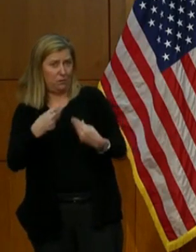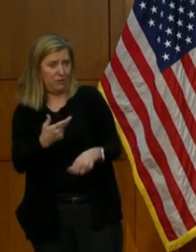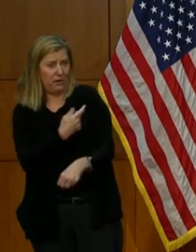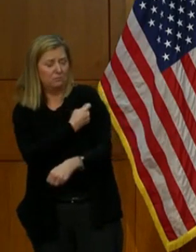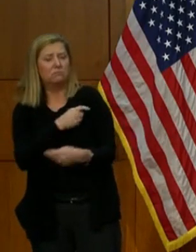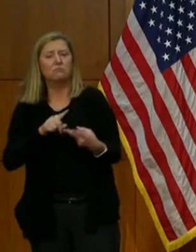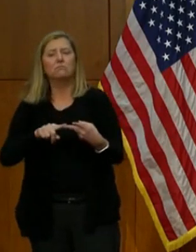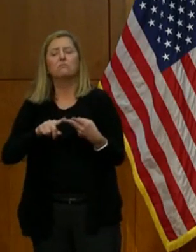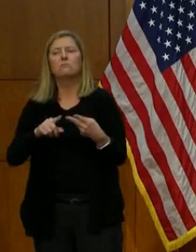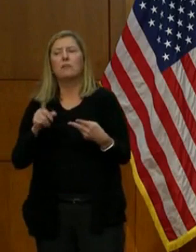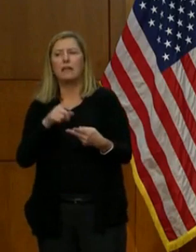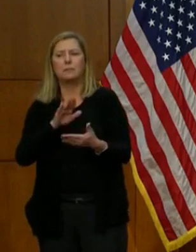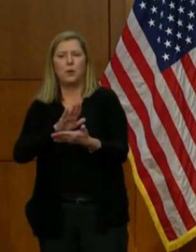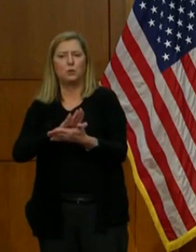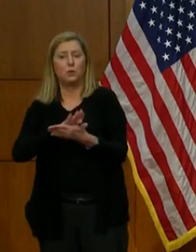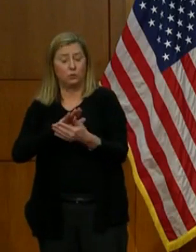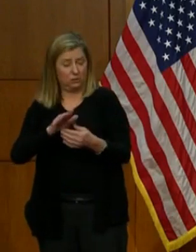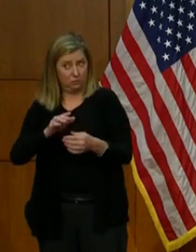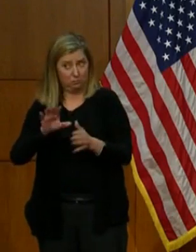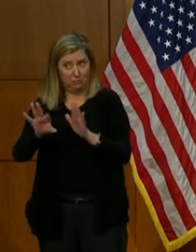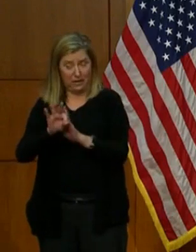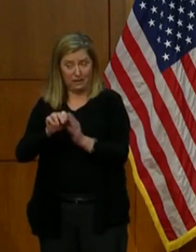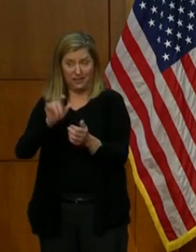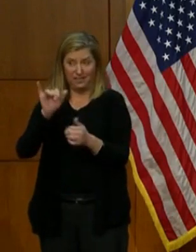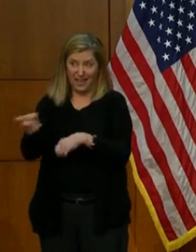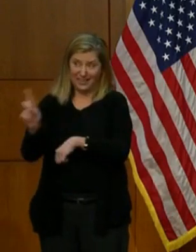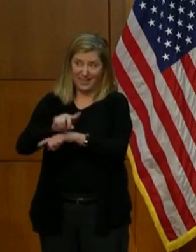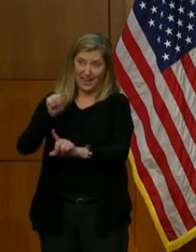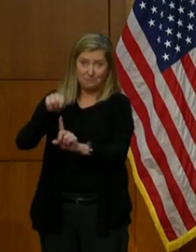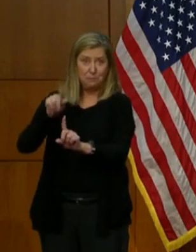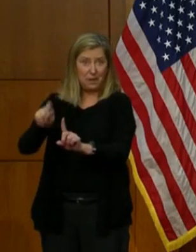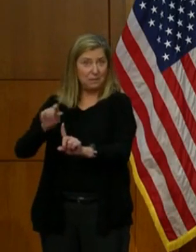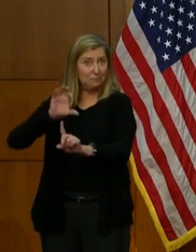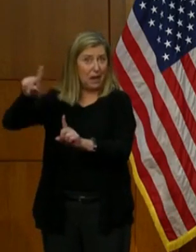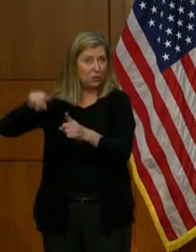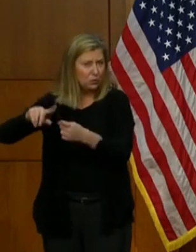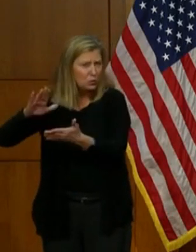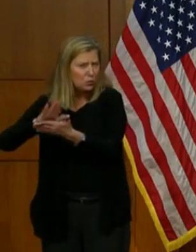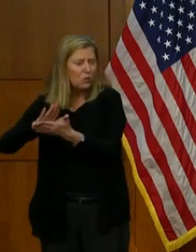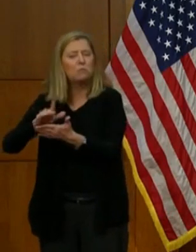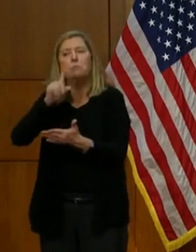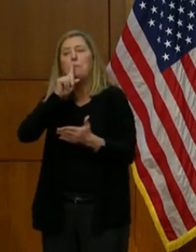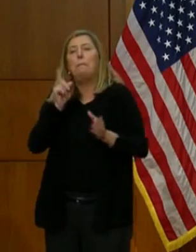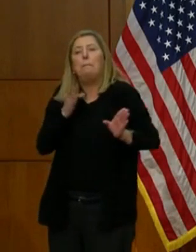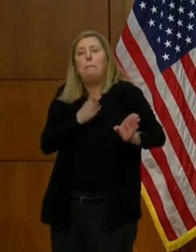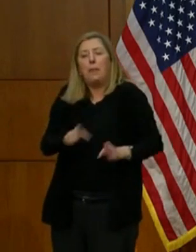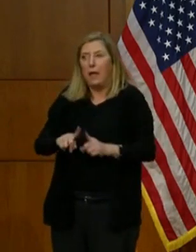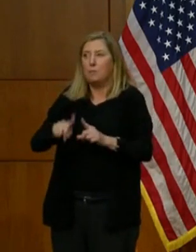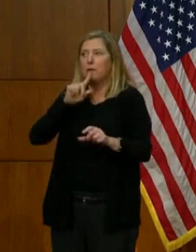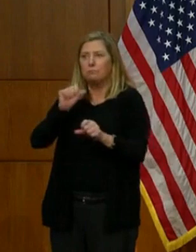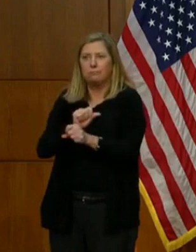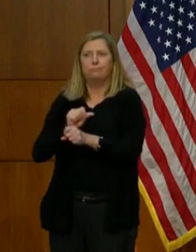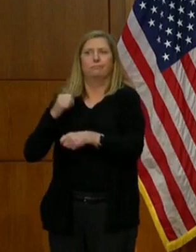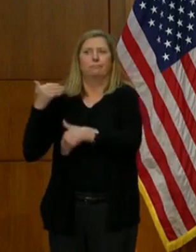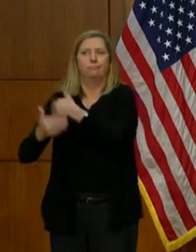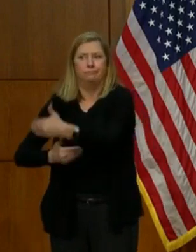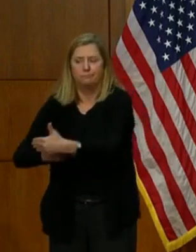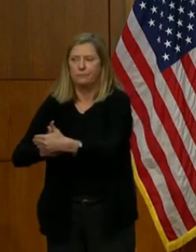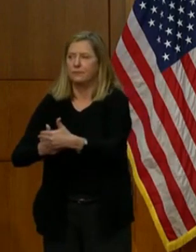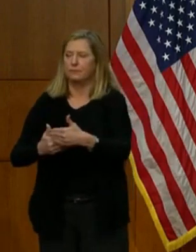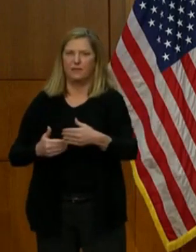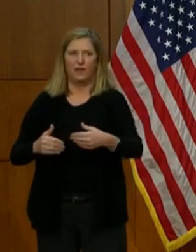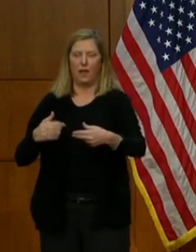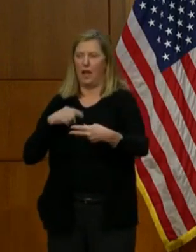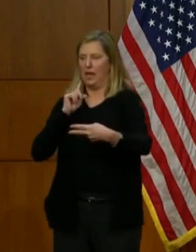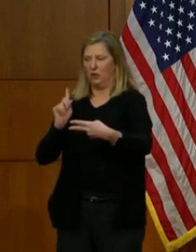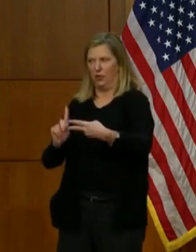on when schools need to have kids back for in-person learning, not just having a plan for it, but actually implementing it? Yeah, let me answer the last part